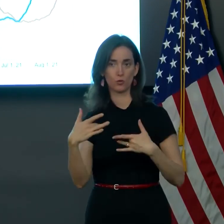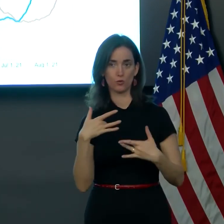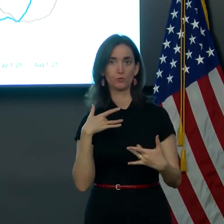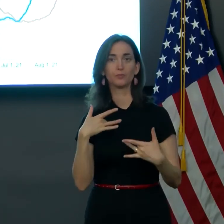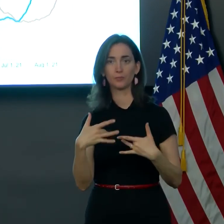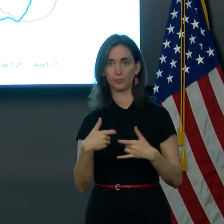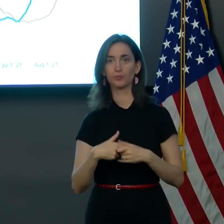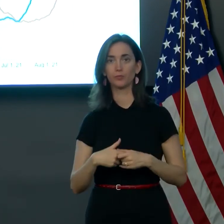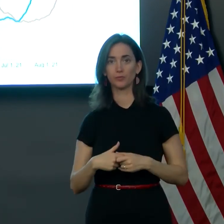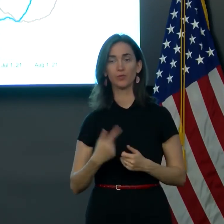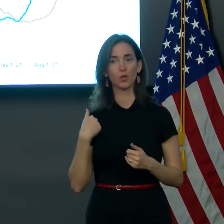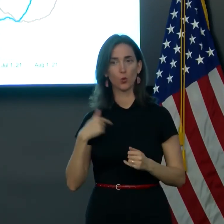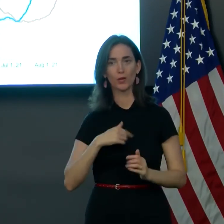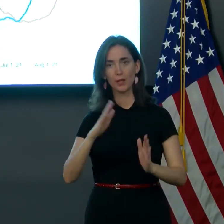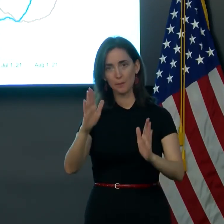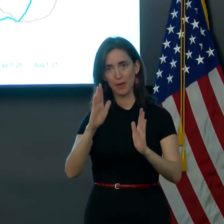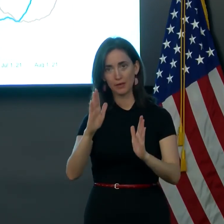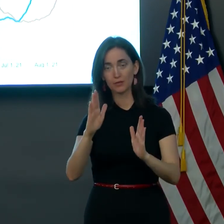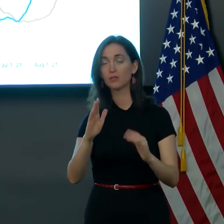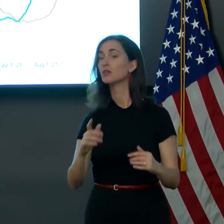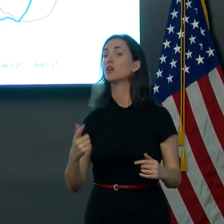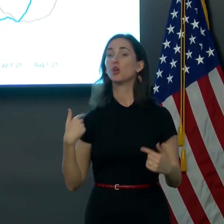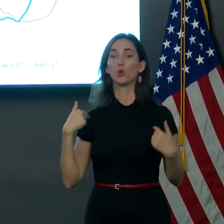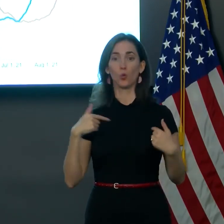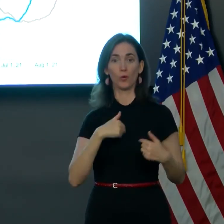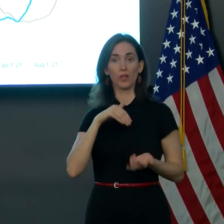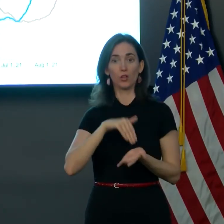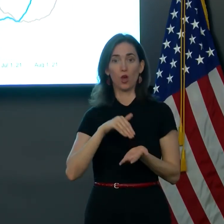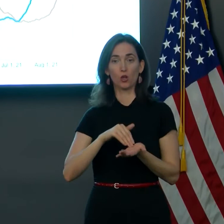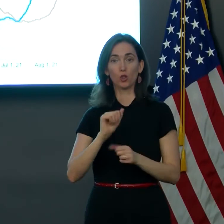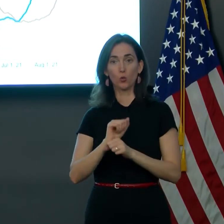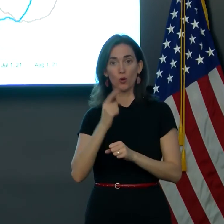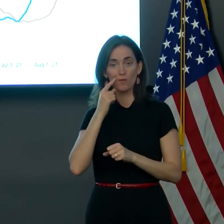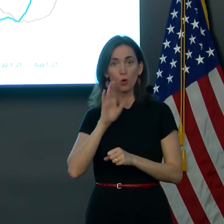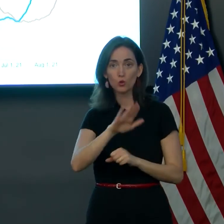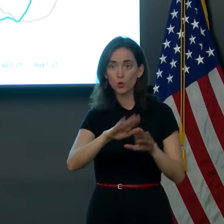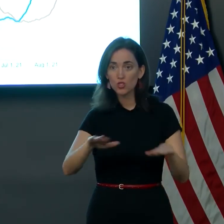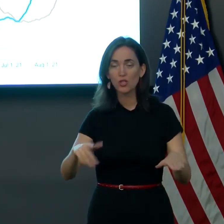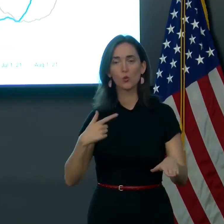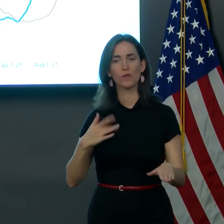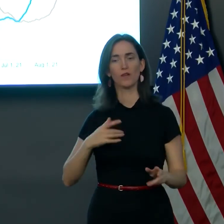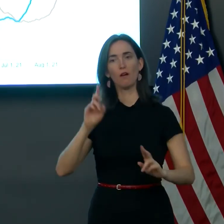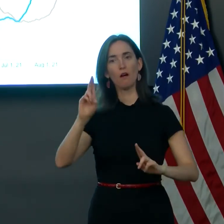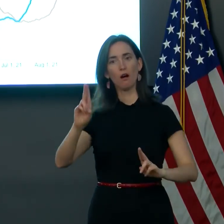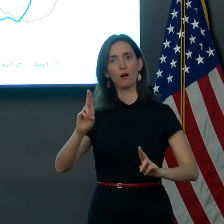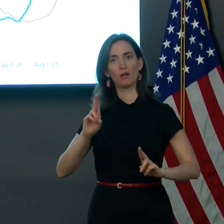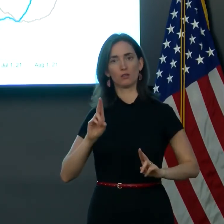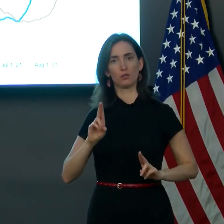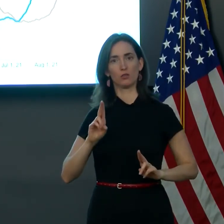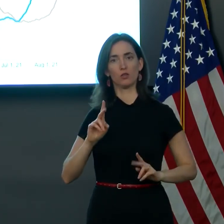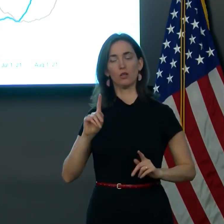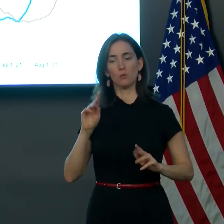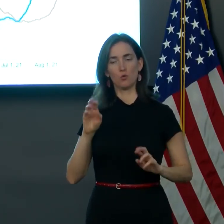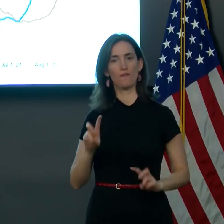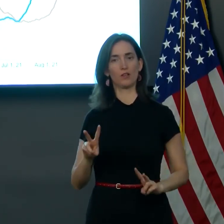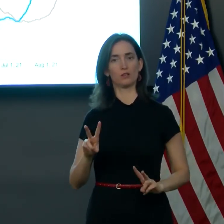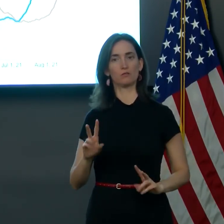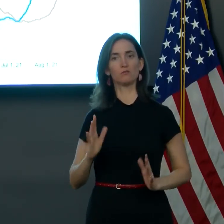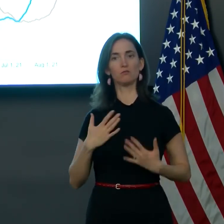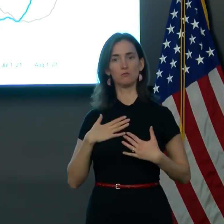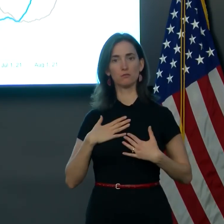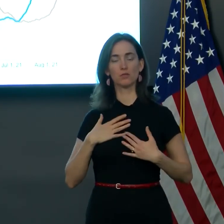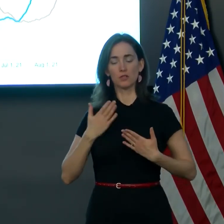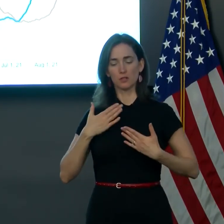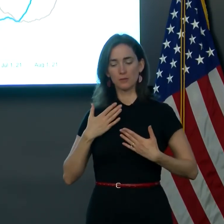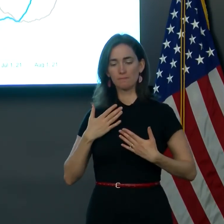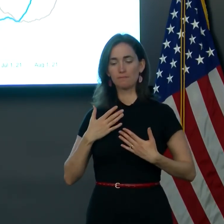It is our absolute honor and privilege as pediatricians to be with you as you navigate difficult challenges